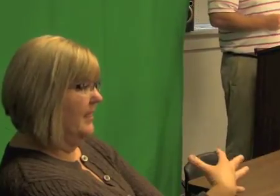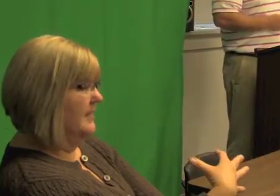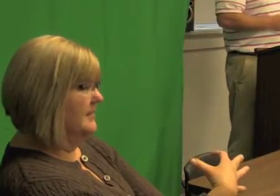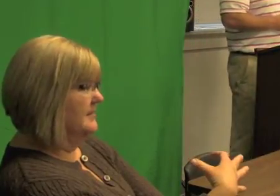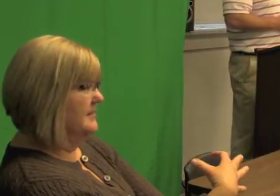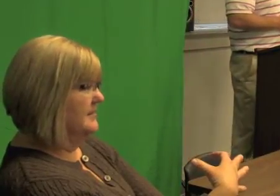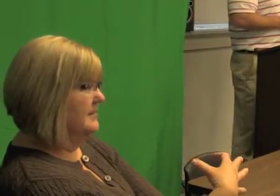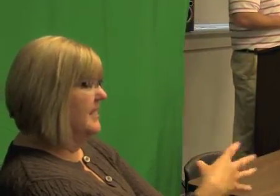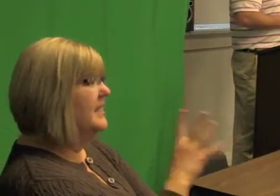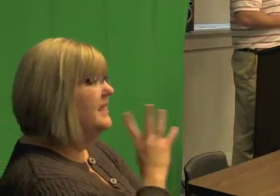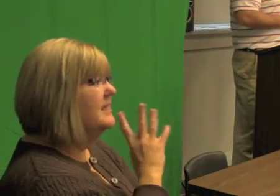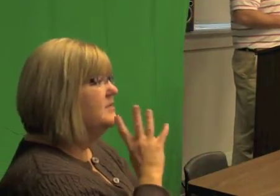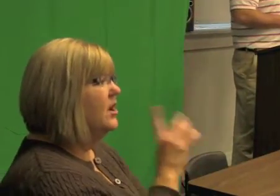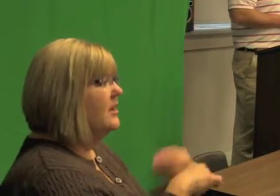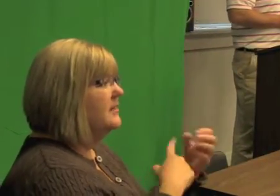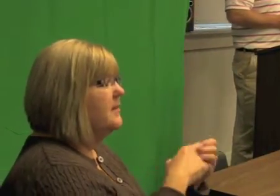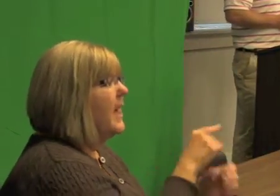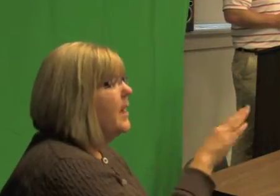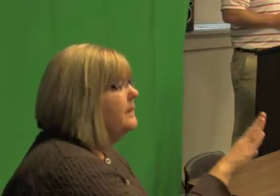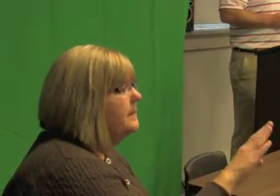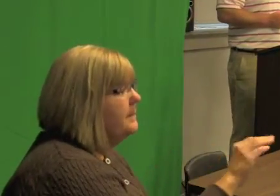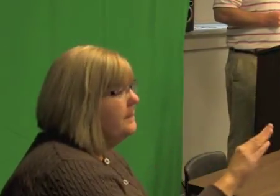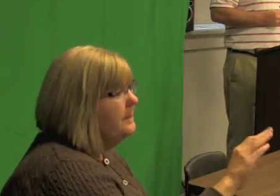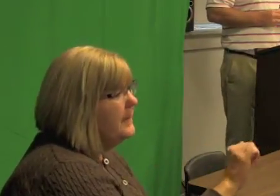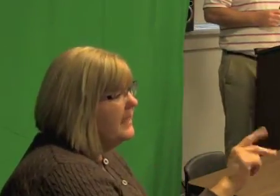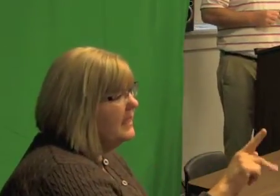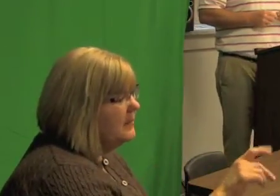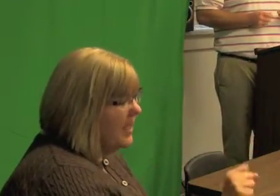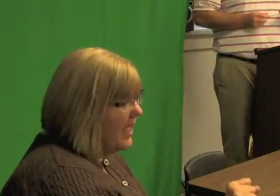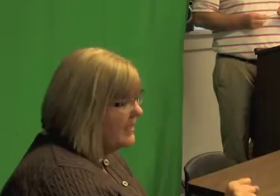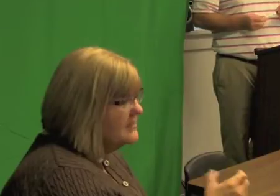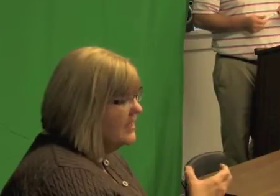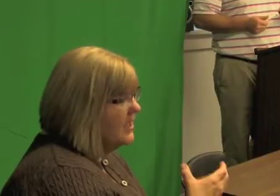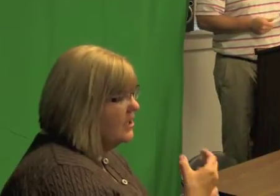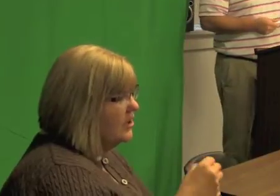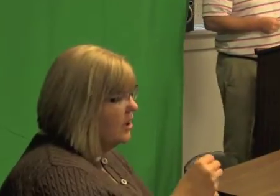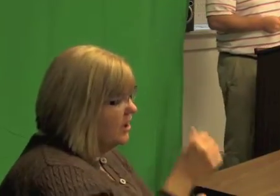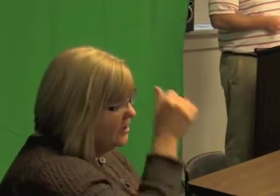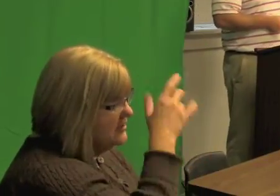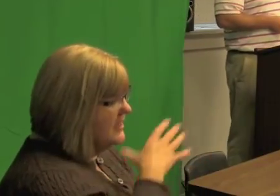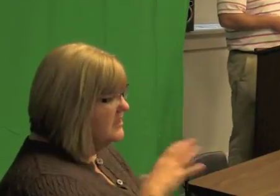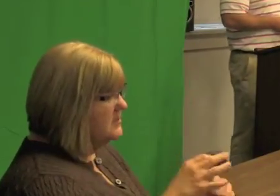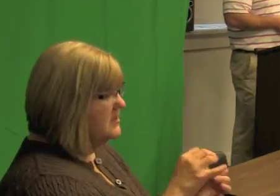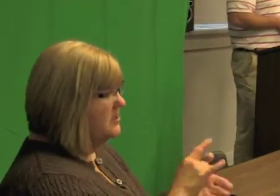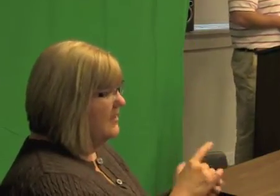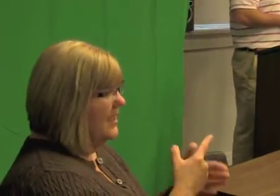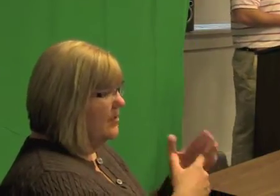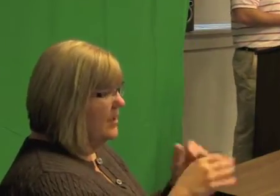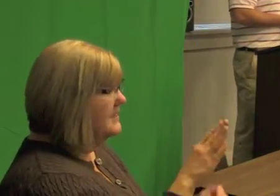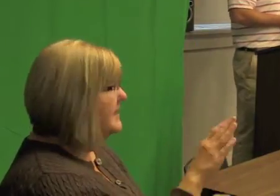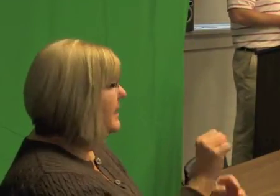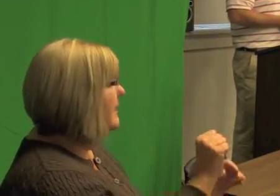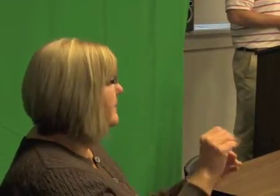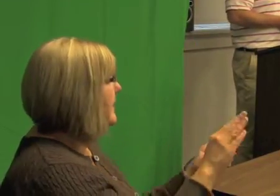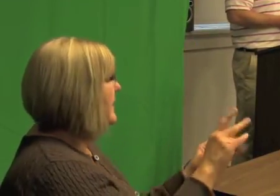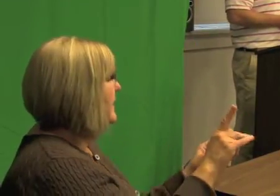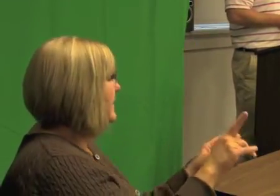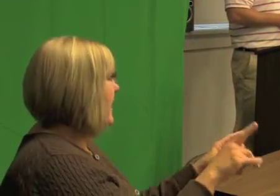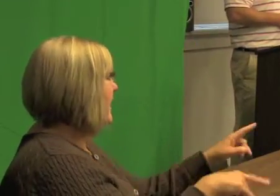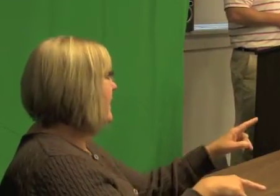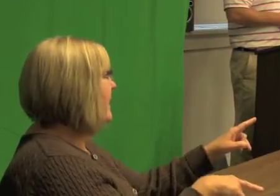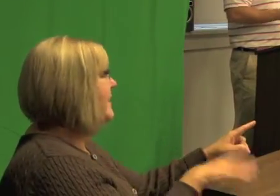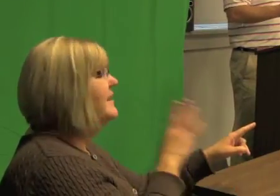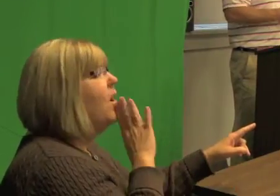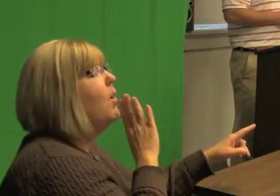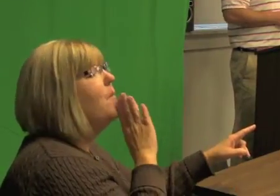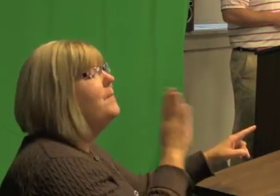Dave in the video talked about B-backs, and car salesmen have done studies on B-backs. What is a B-back? Oh, like, Oh, they say they'll be back. They'll say, They'll